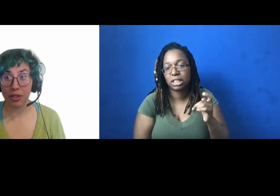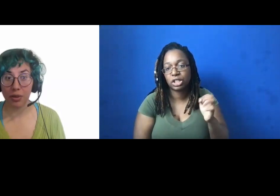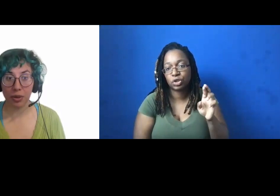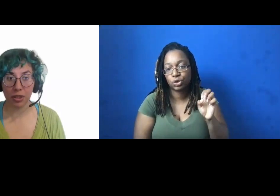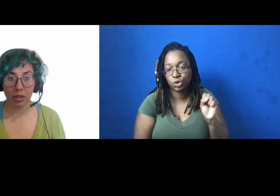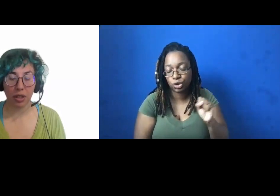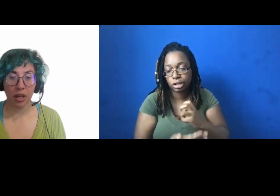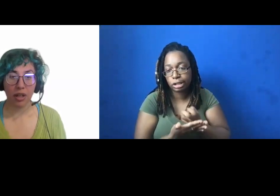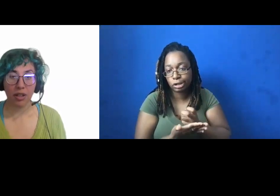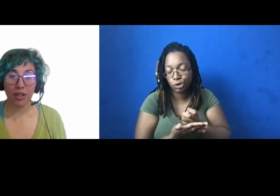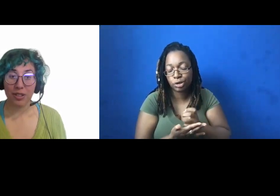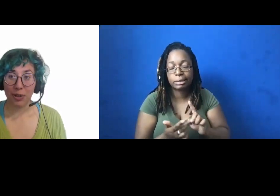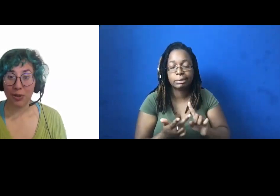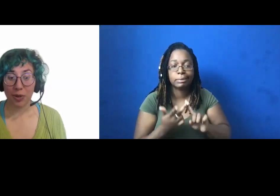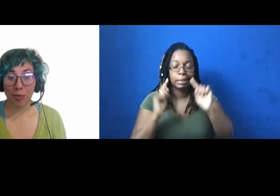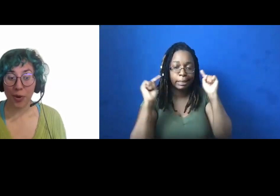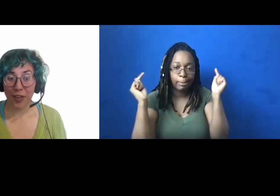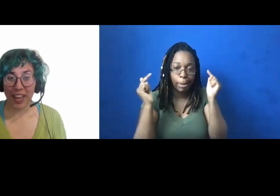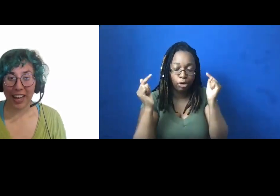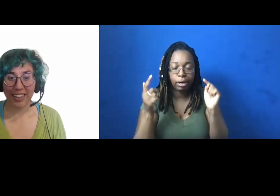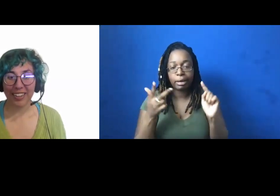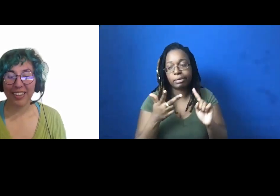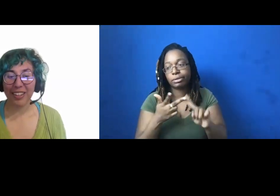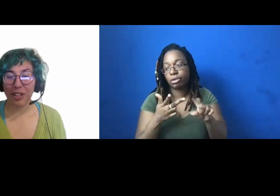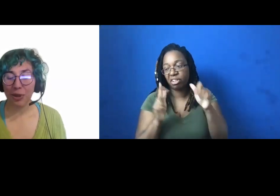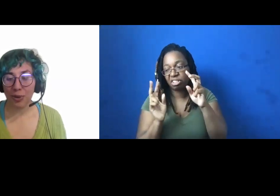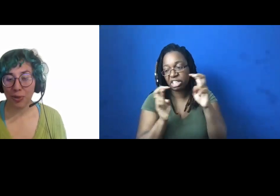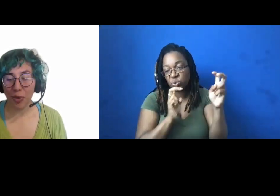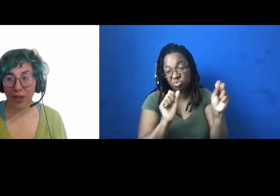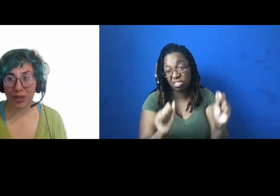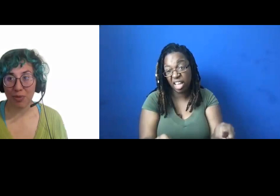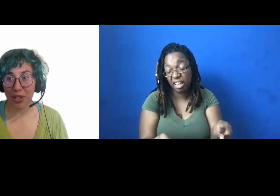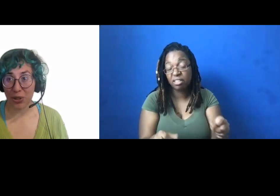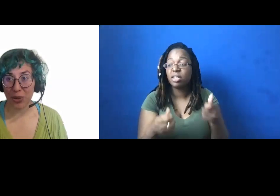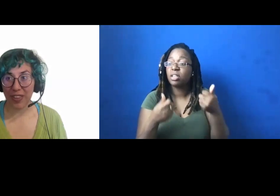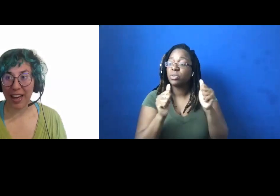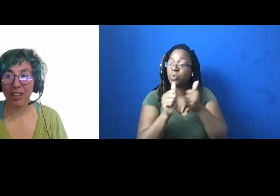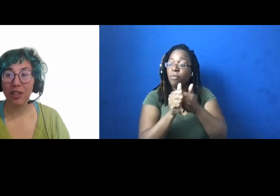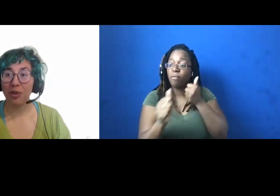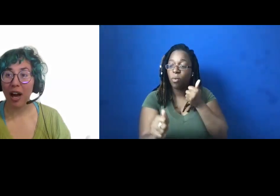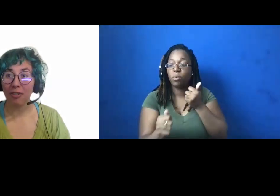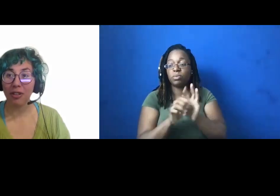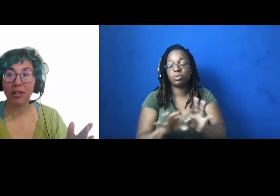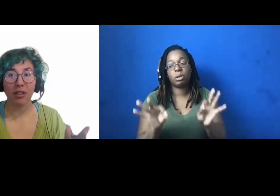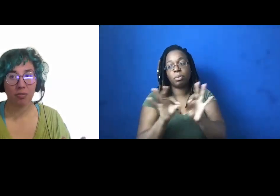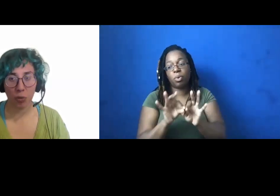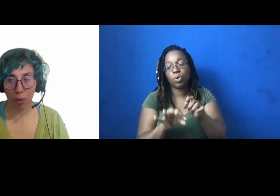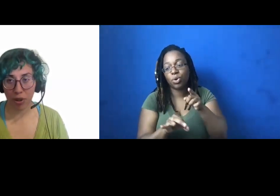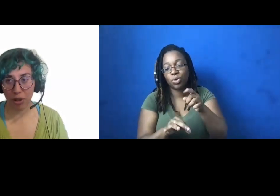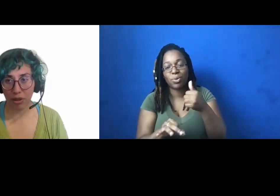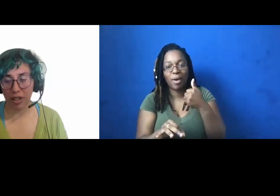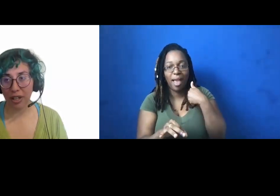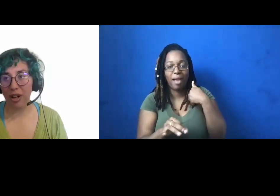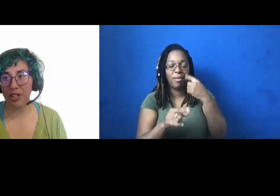other issues. So to avoid that, you want to make sure that you have the